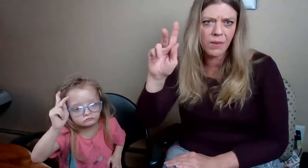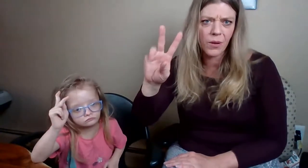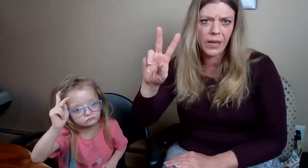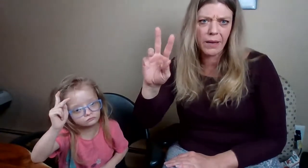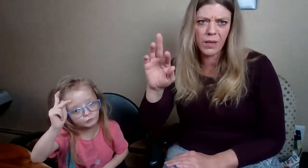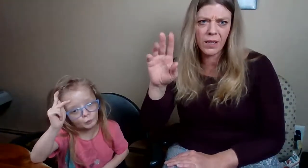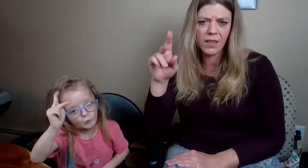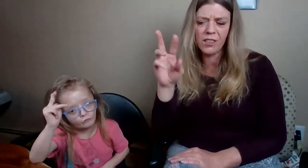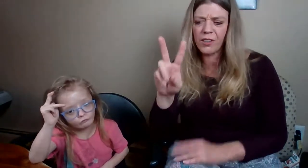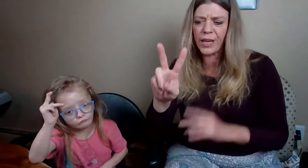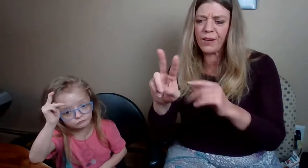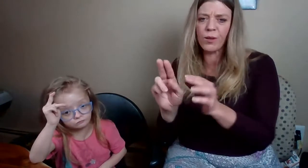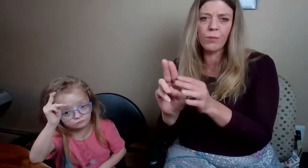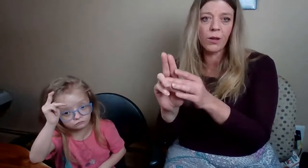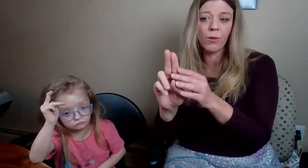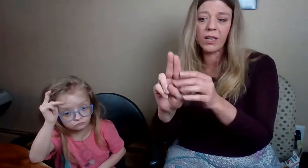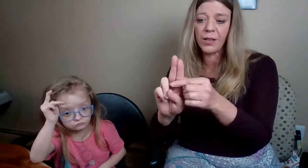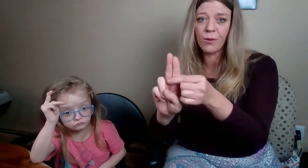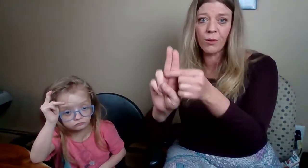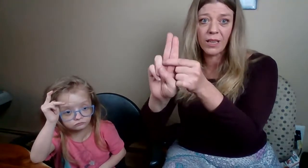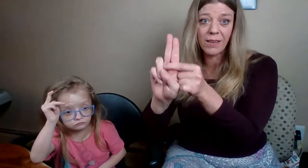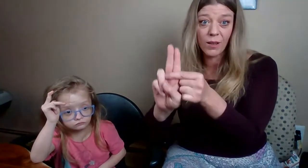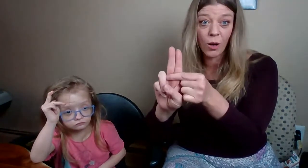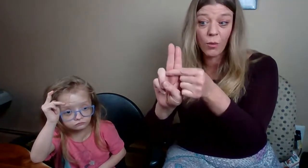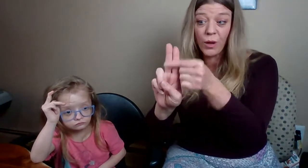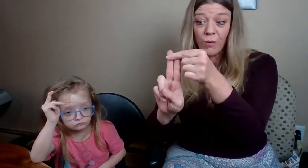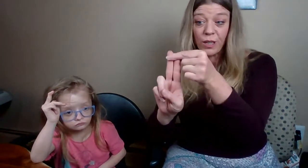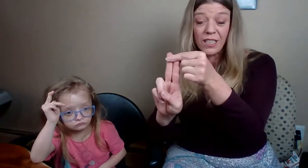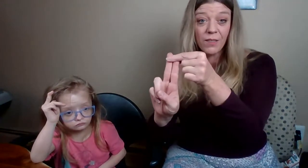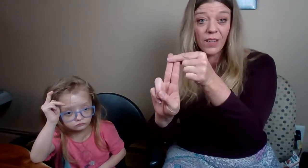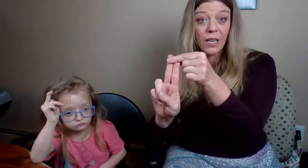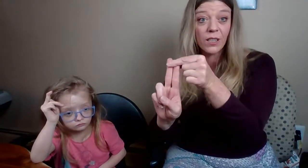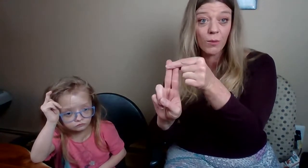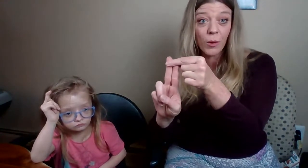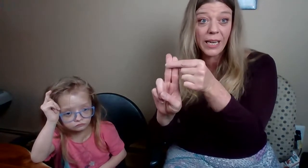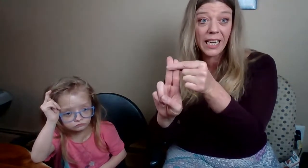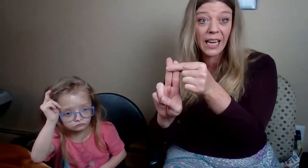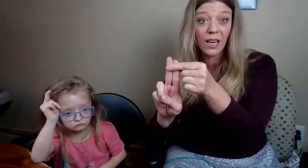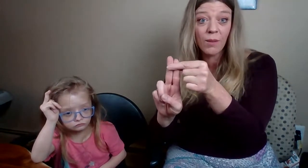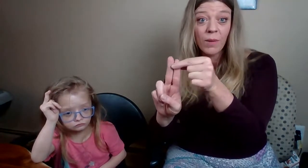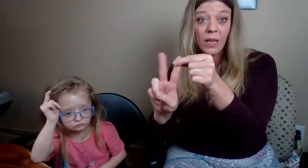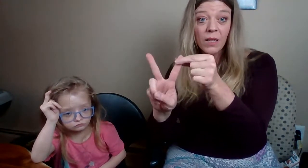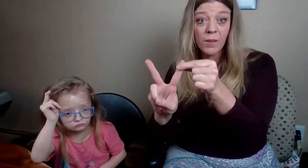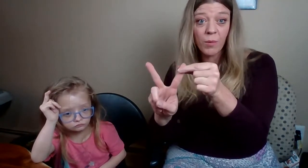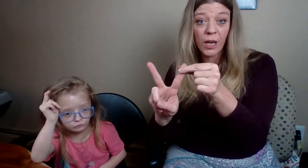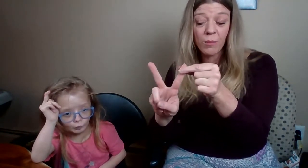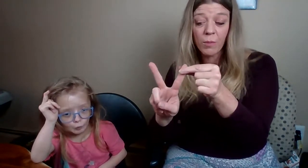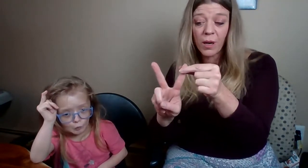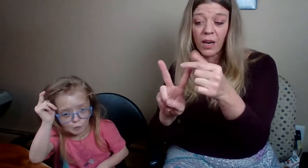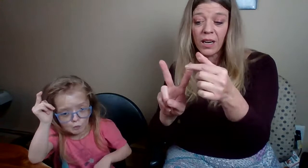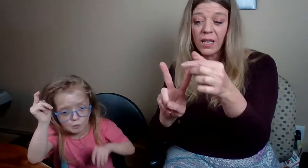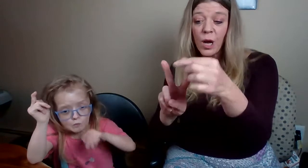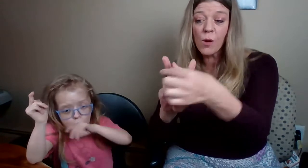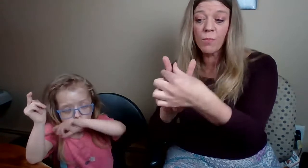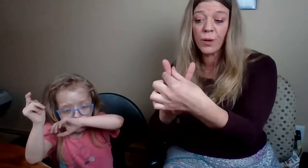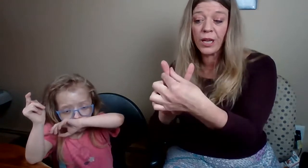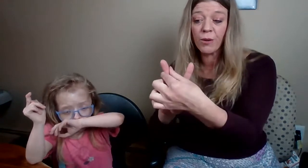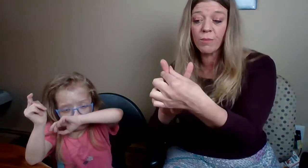before, it can be a little tricky, so I'm going to walk you through this. So your first two fingers are pointing up, spread them apart, bring your